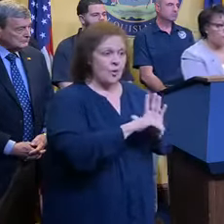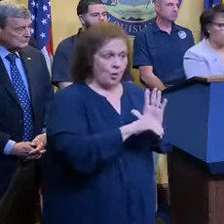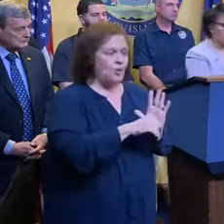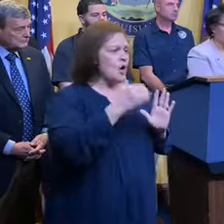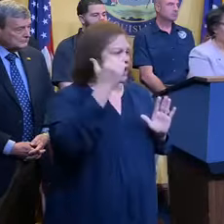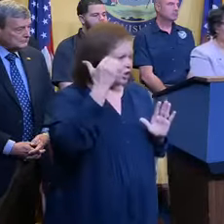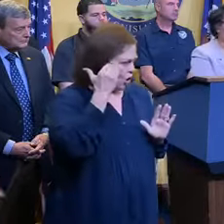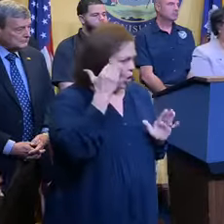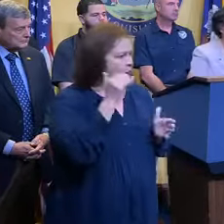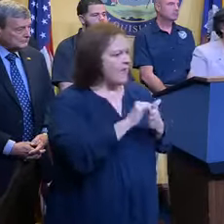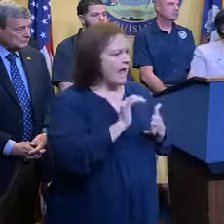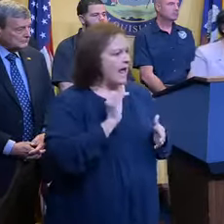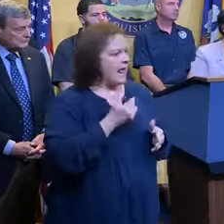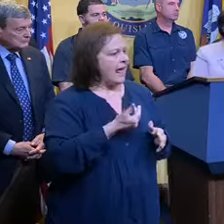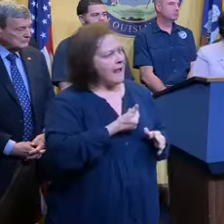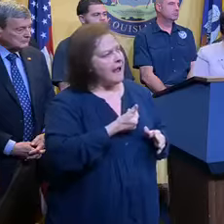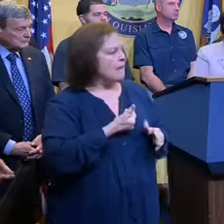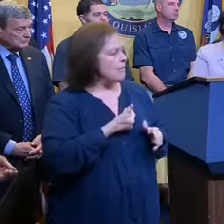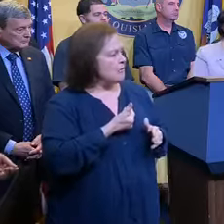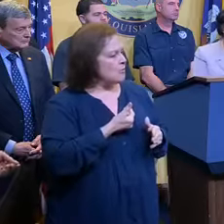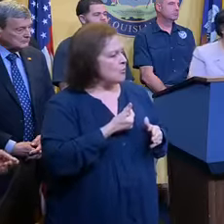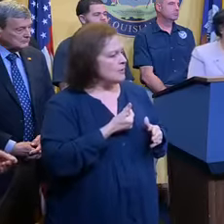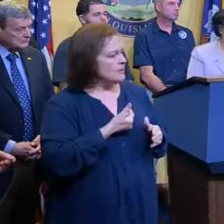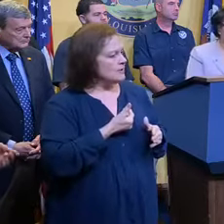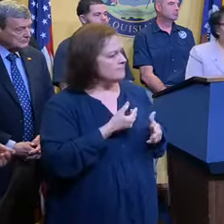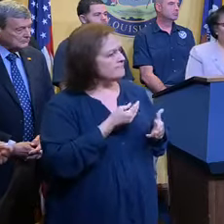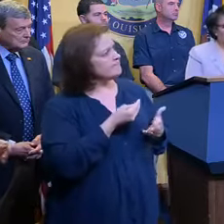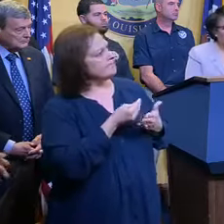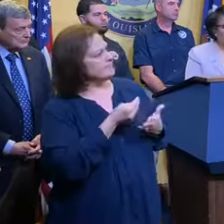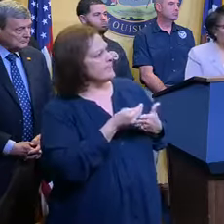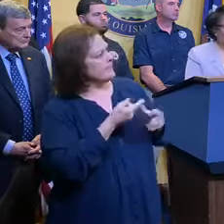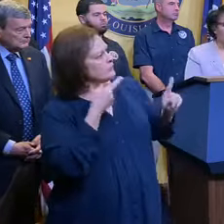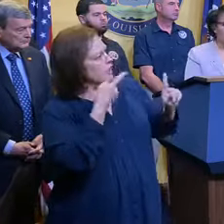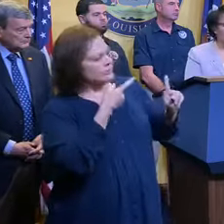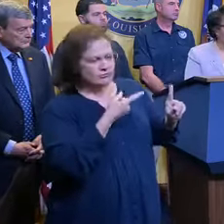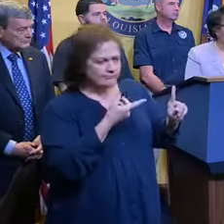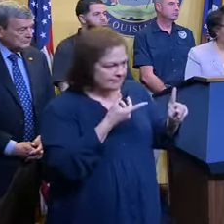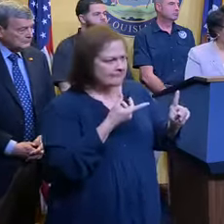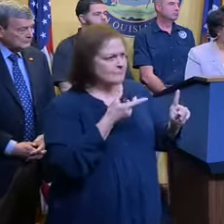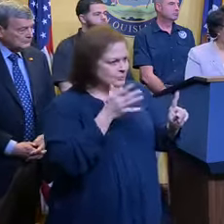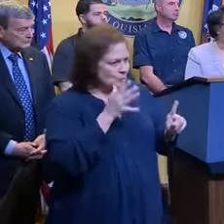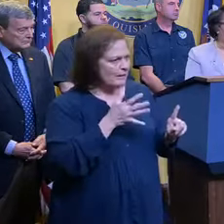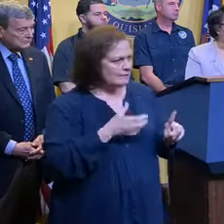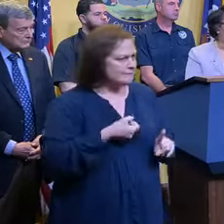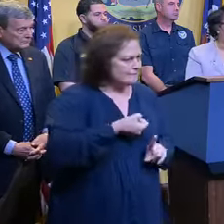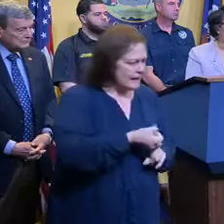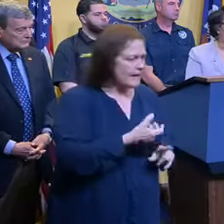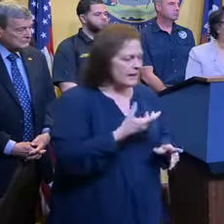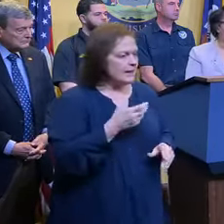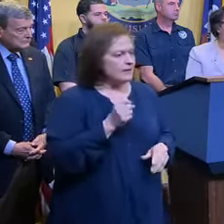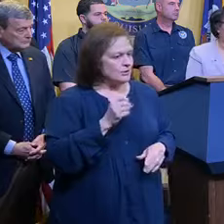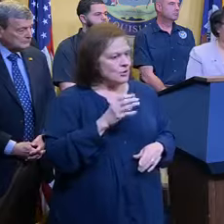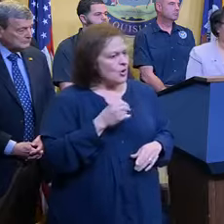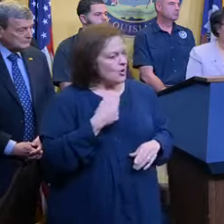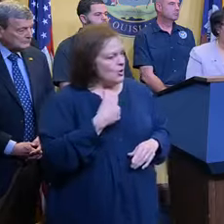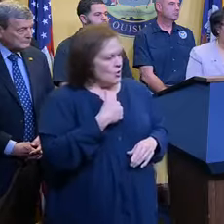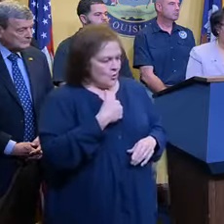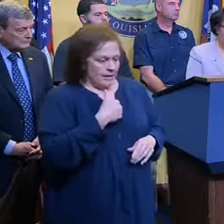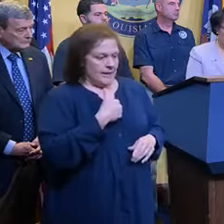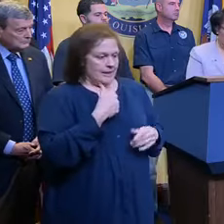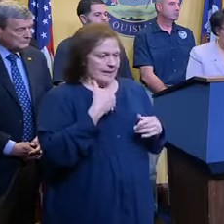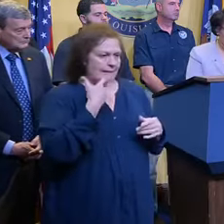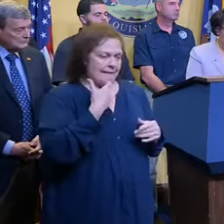know that our projections absolutely will be impacted, even as we're in the midst still of overcoming a cyber